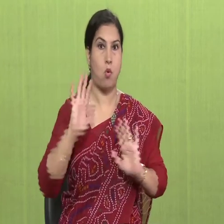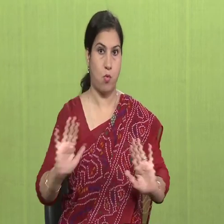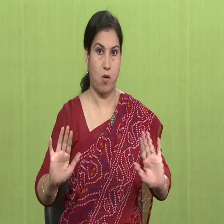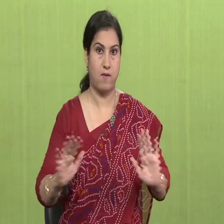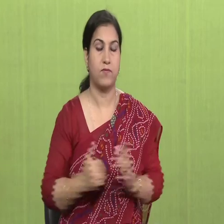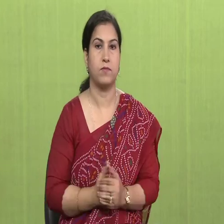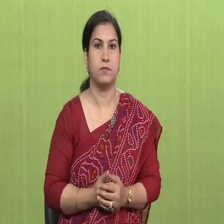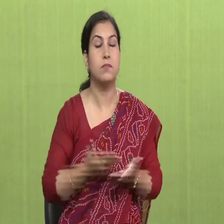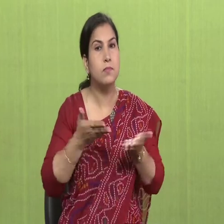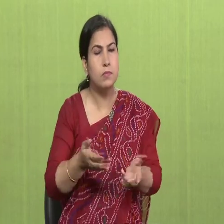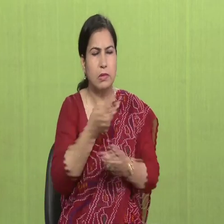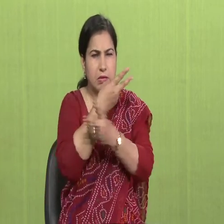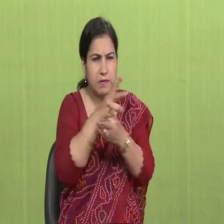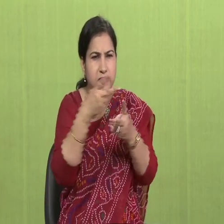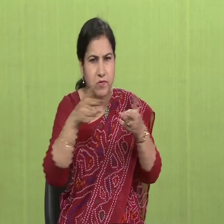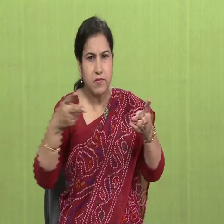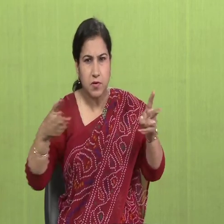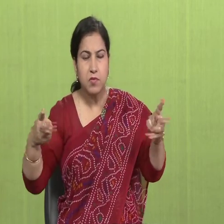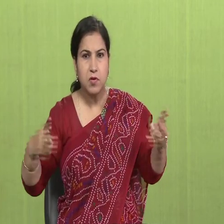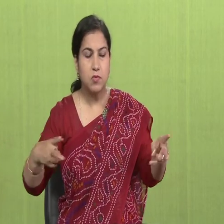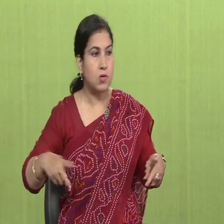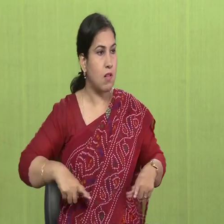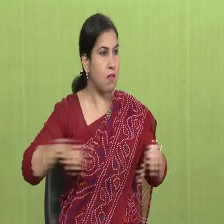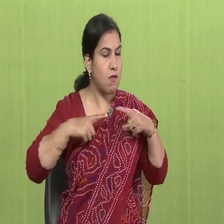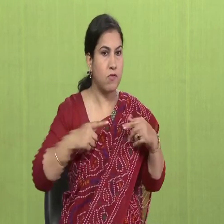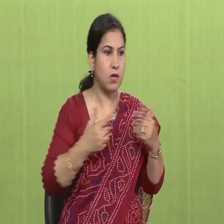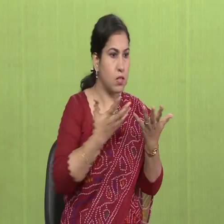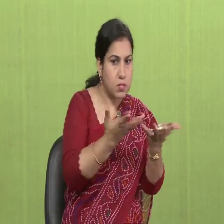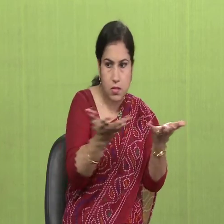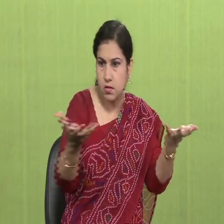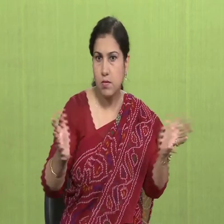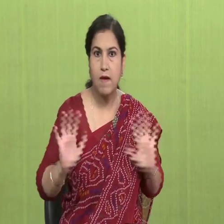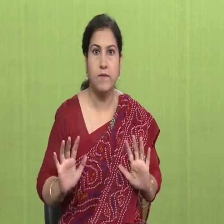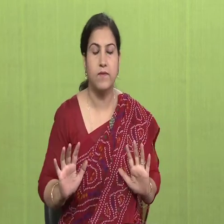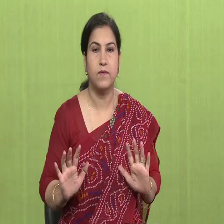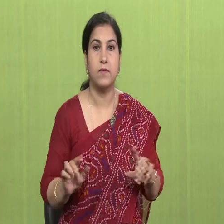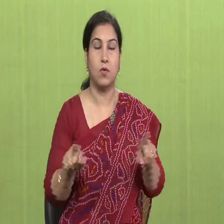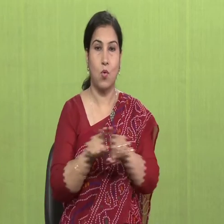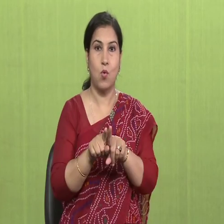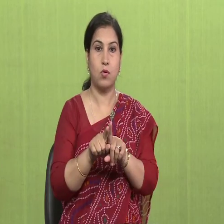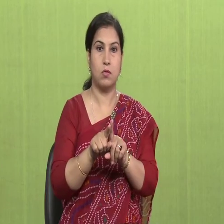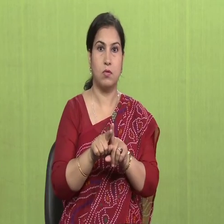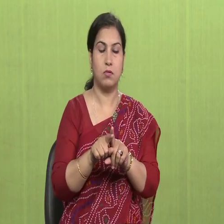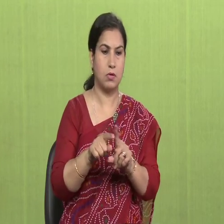There are varieties of living things that exist in a given physical